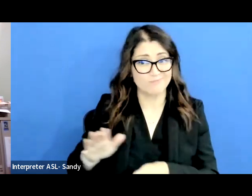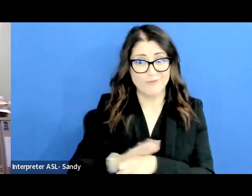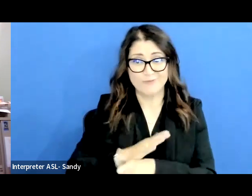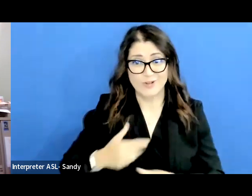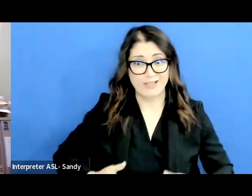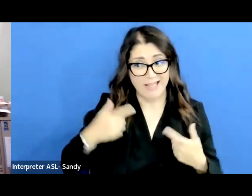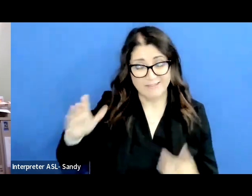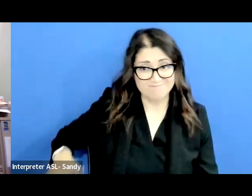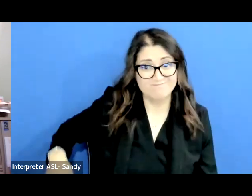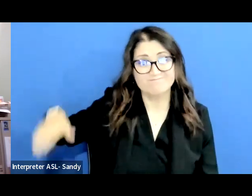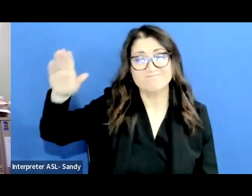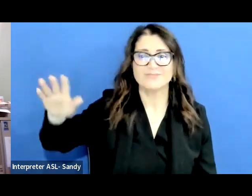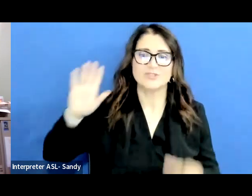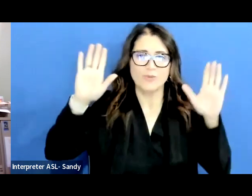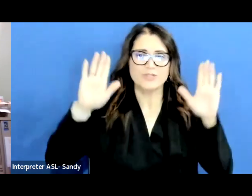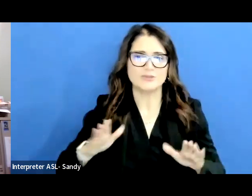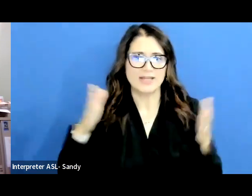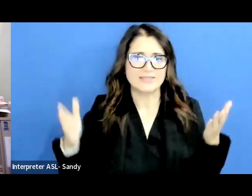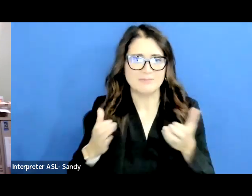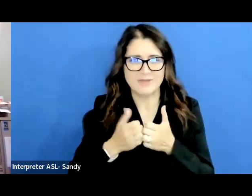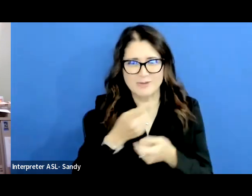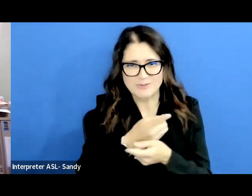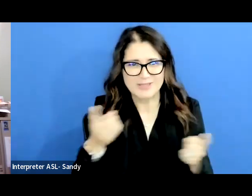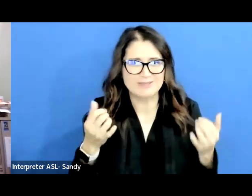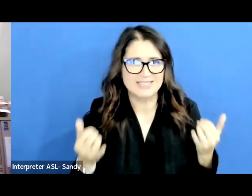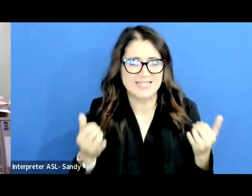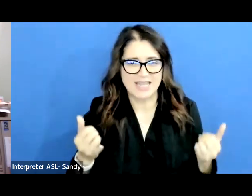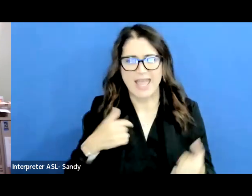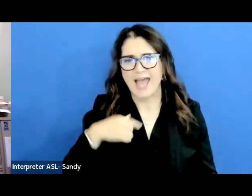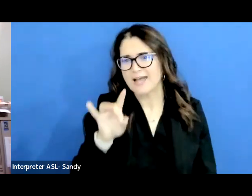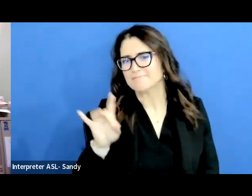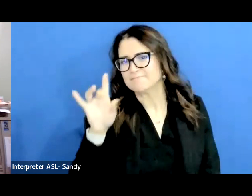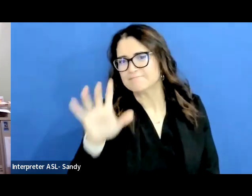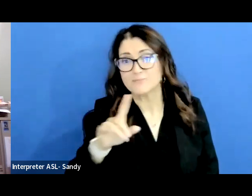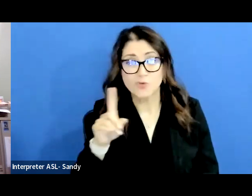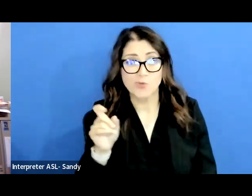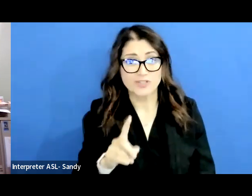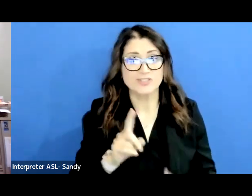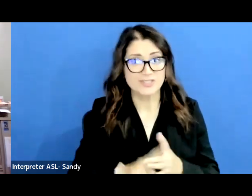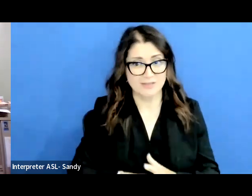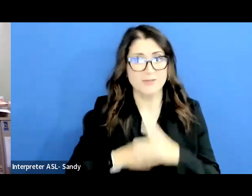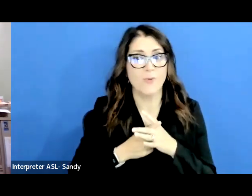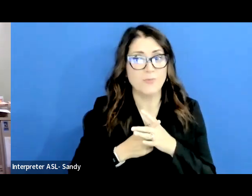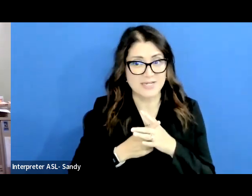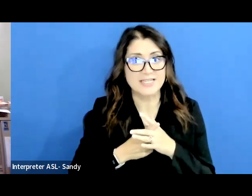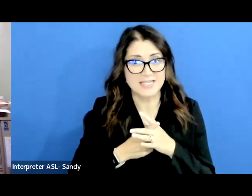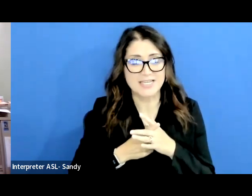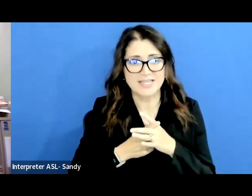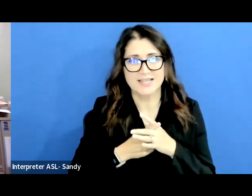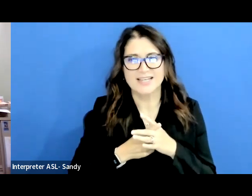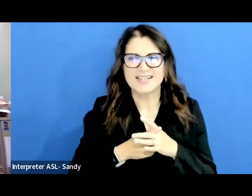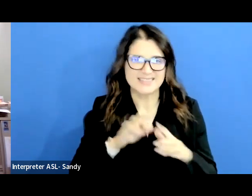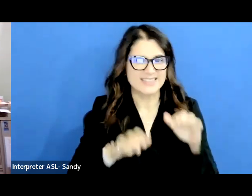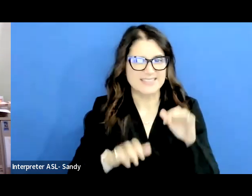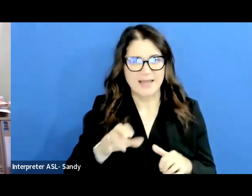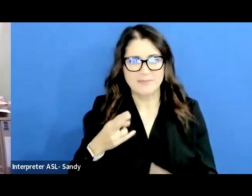today. And I threw out a question for you this morning at the opening to type in the chat for